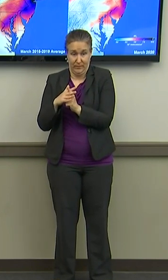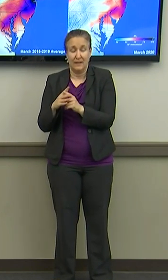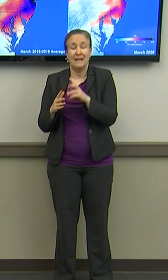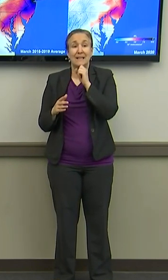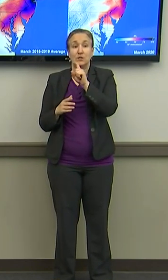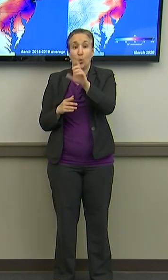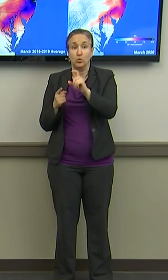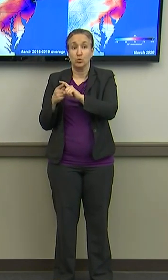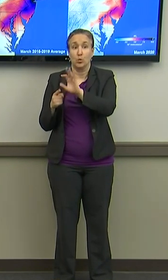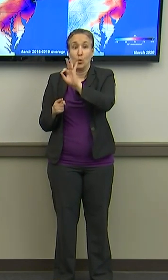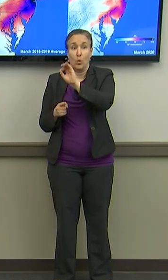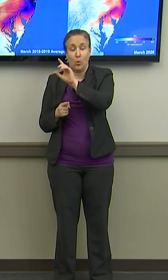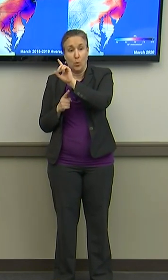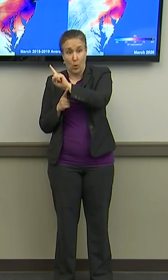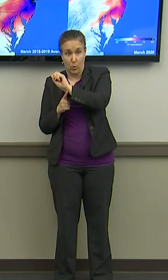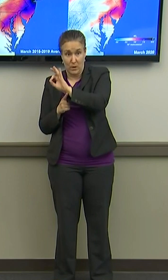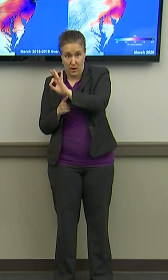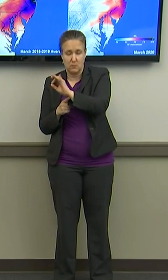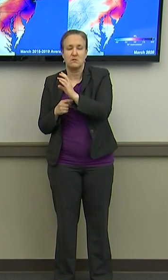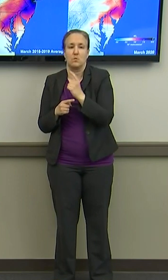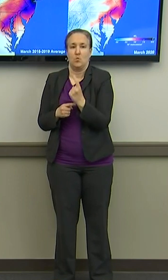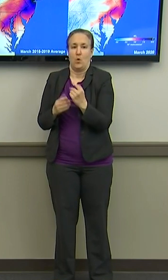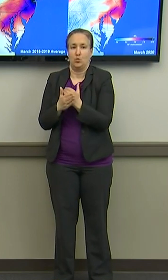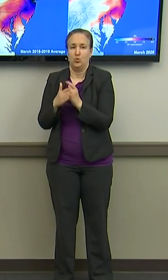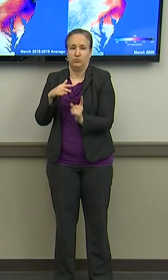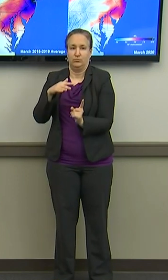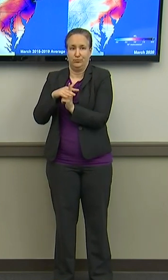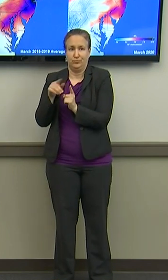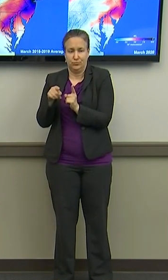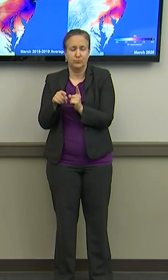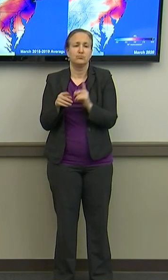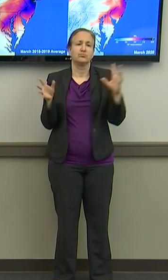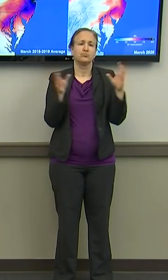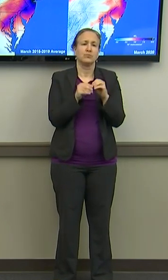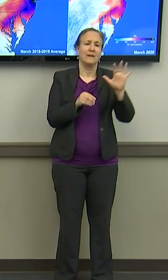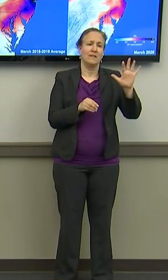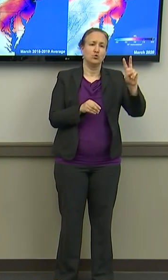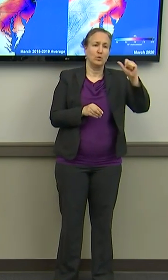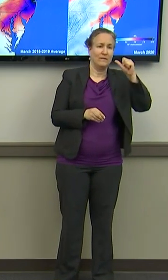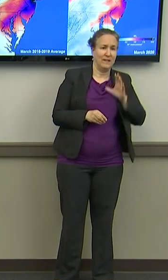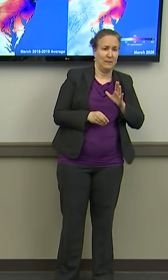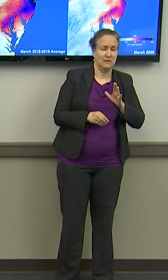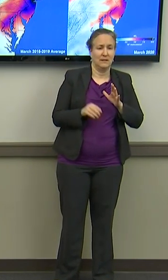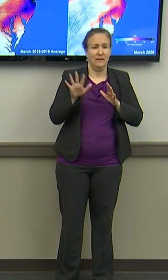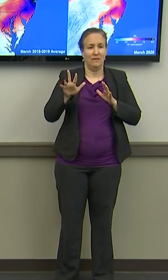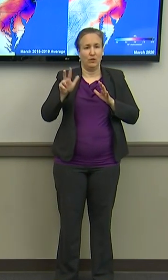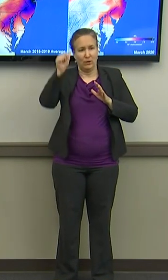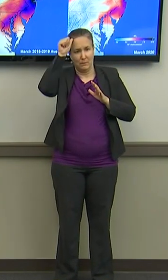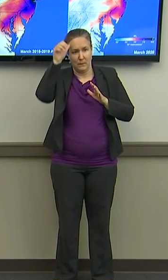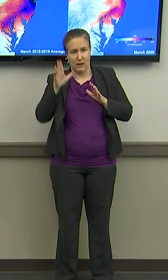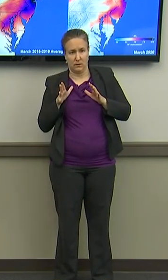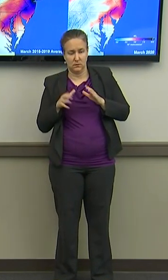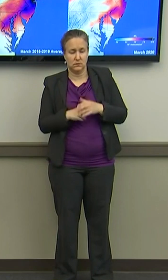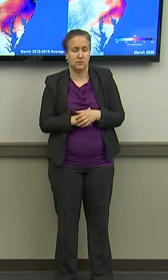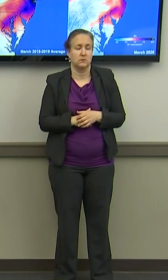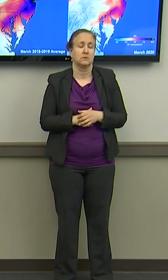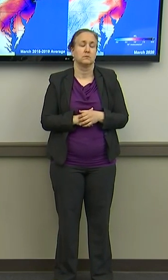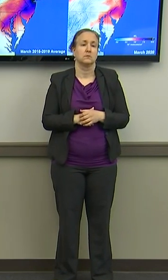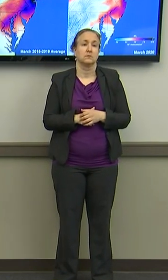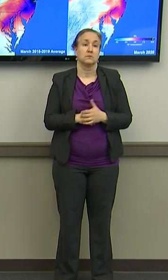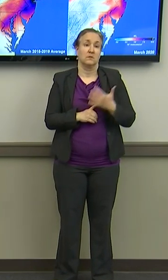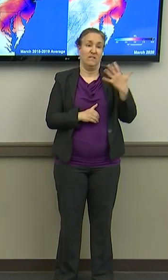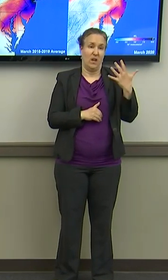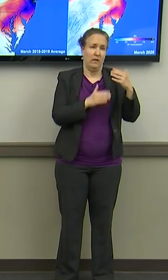between 100 and 109. We have 52 females and 53 males. 5